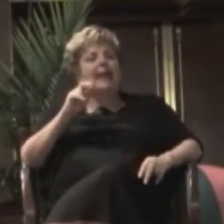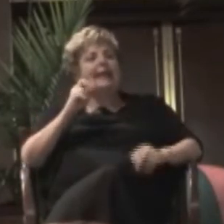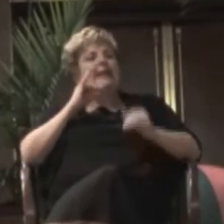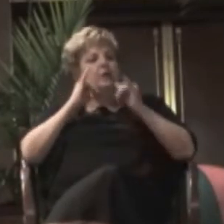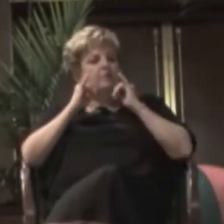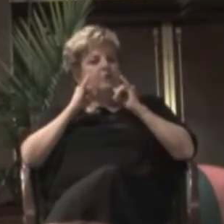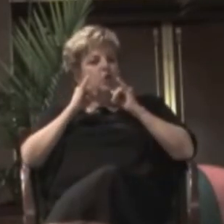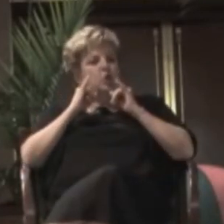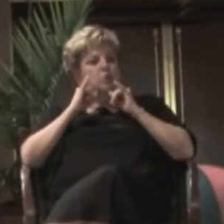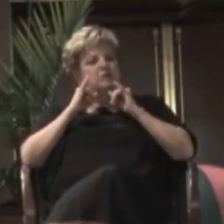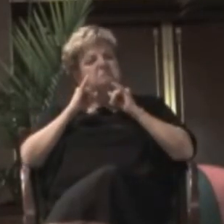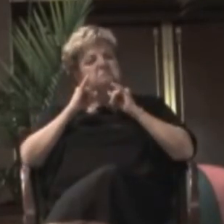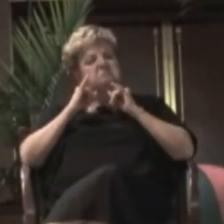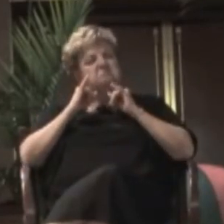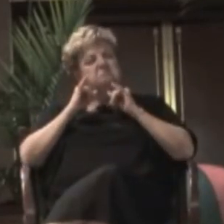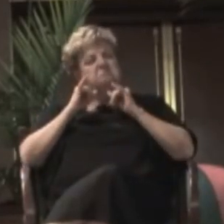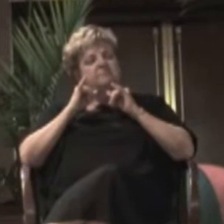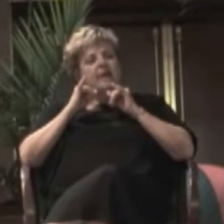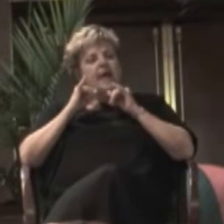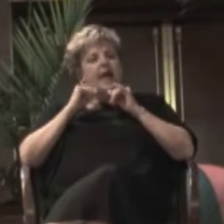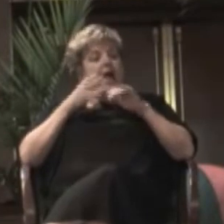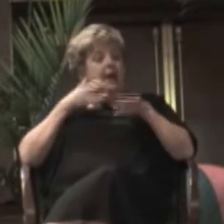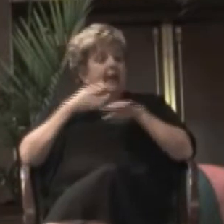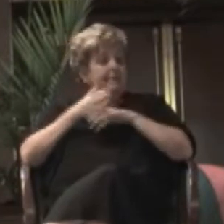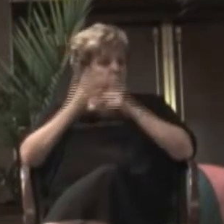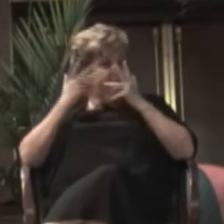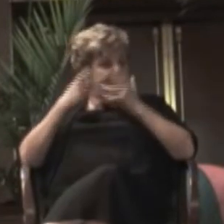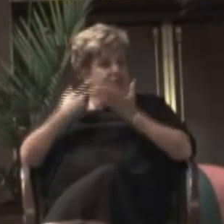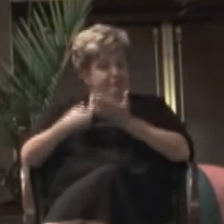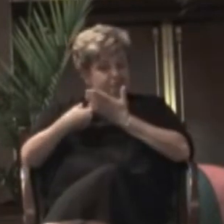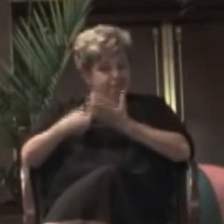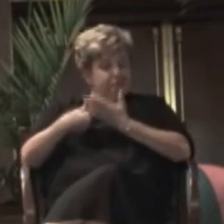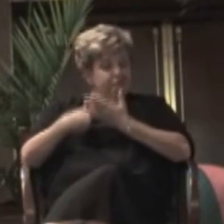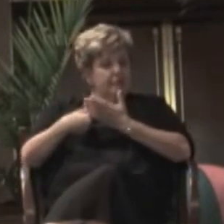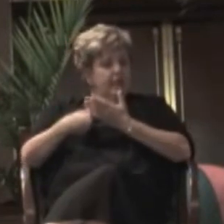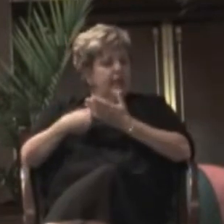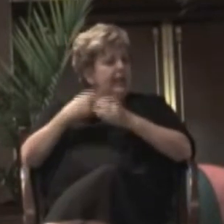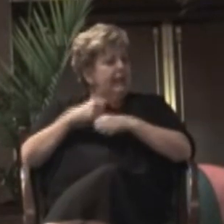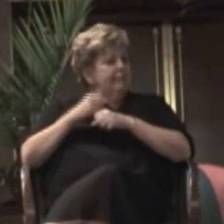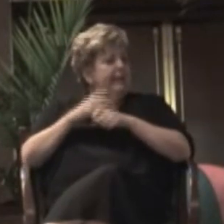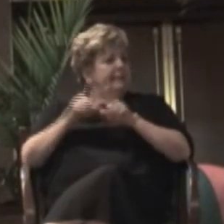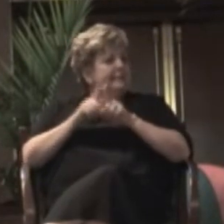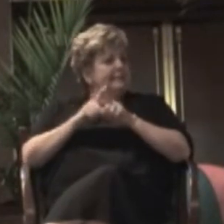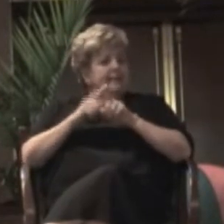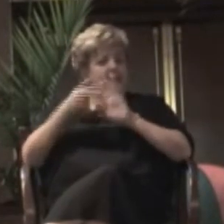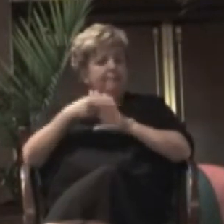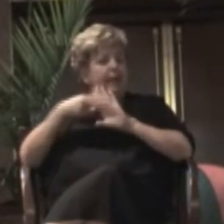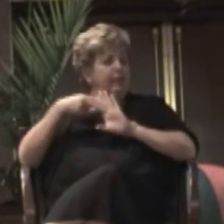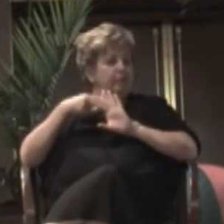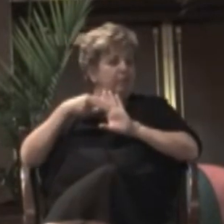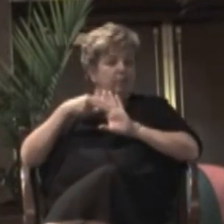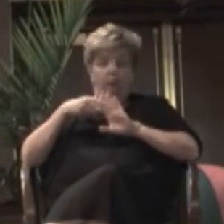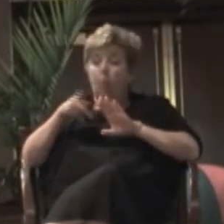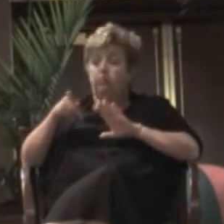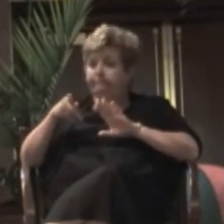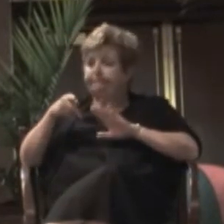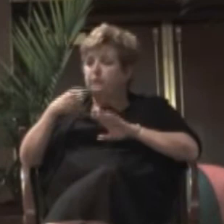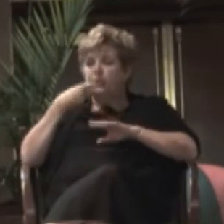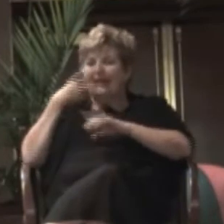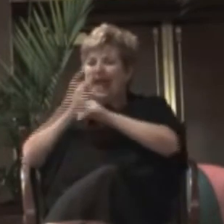got through, he made the same kind of conclusion that everybody who'd ever captured me made. It was always, you're an alcoholic, a drunk, a problem